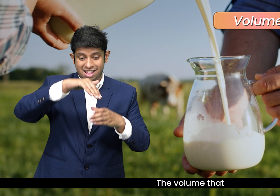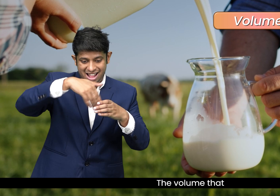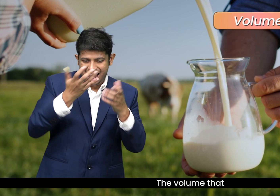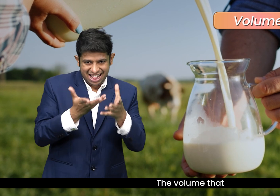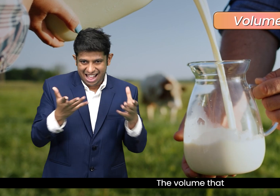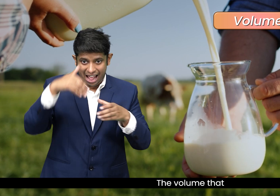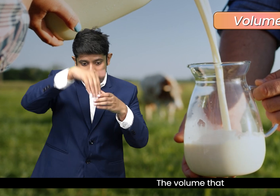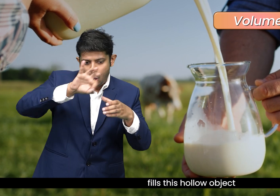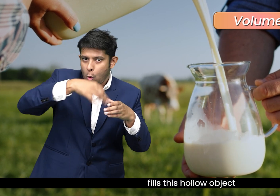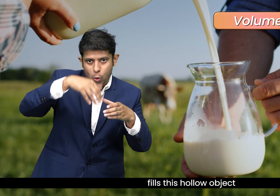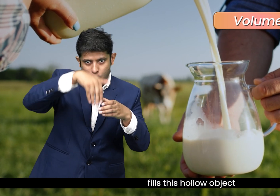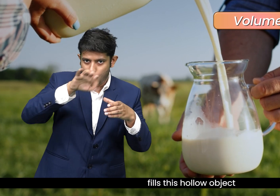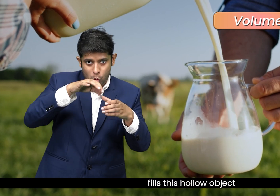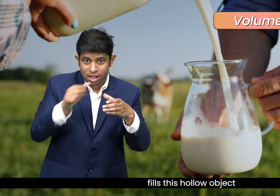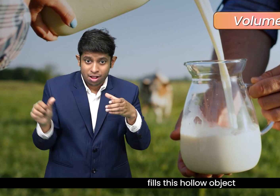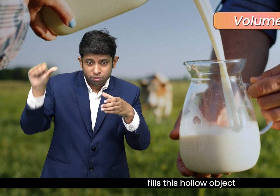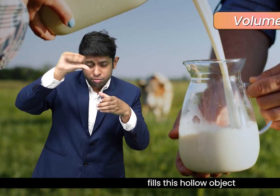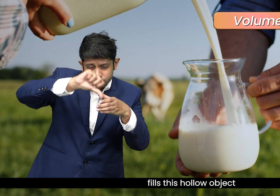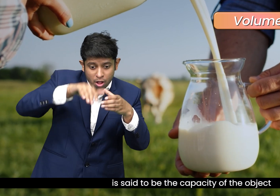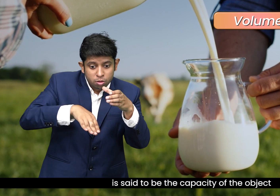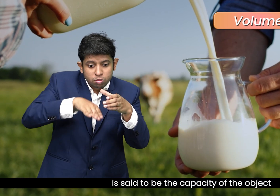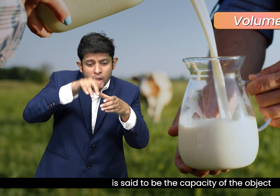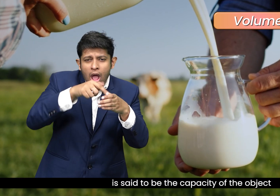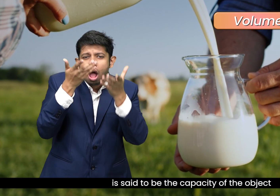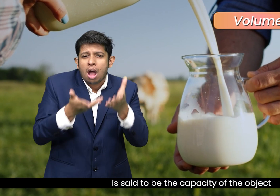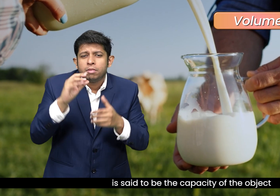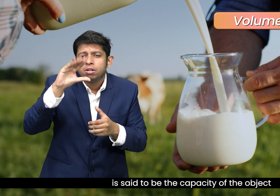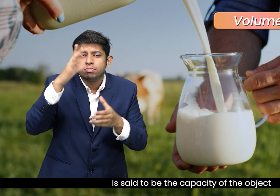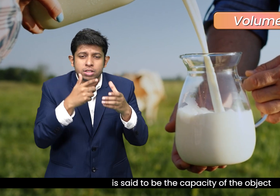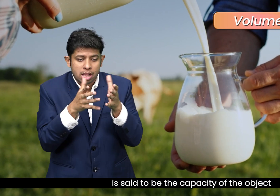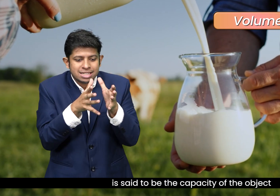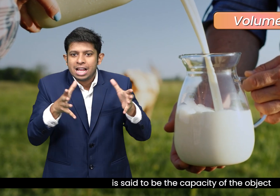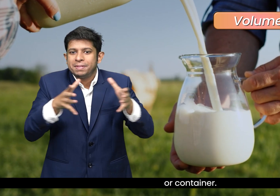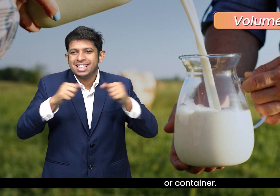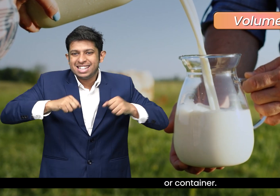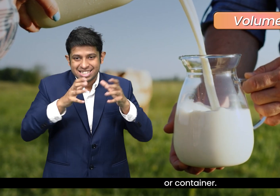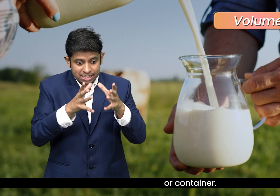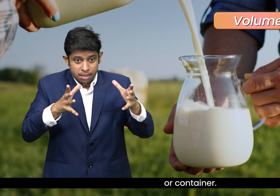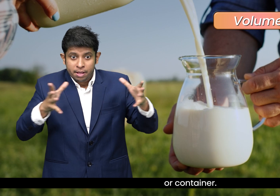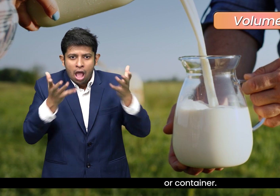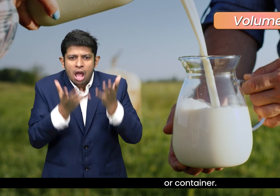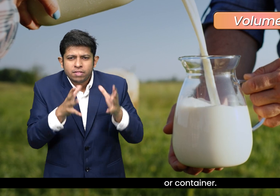The volume that fills this hollow object is said to be the capacity of the object or container.